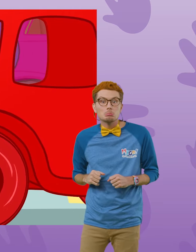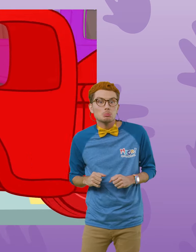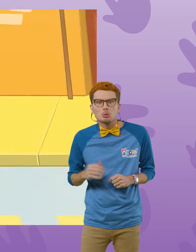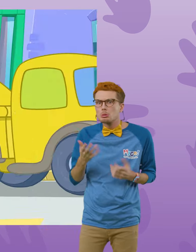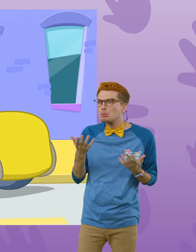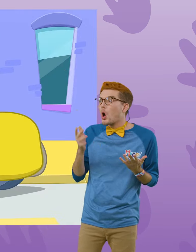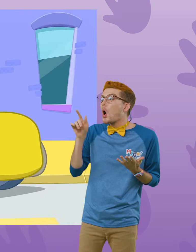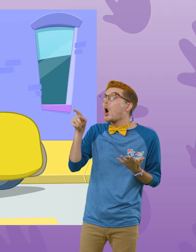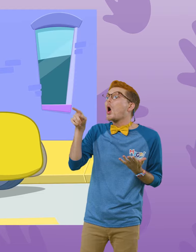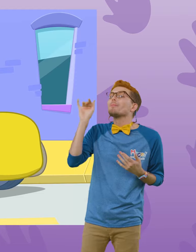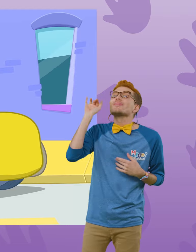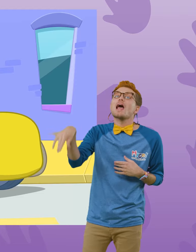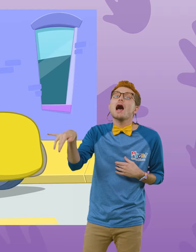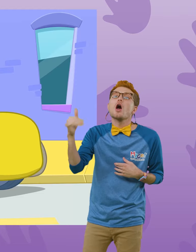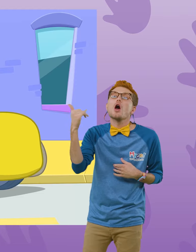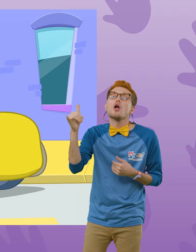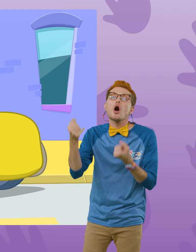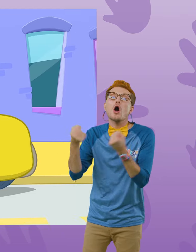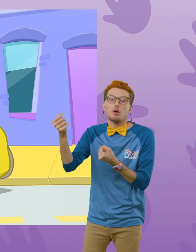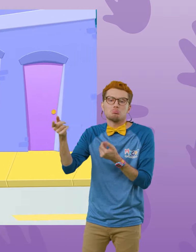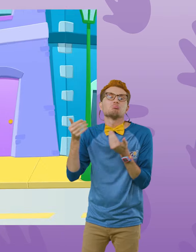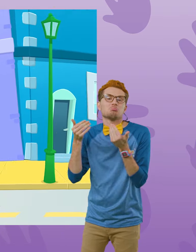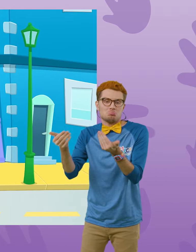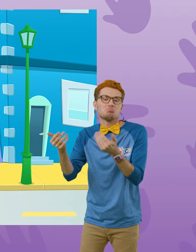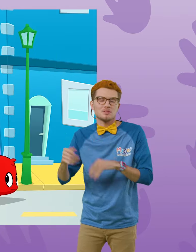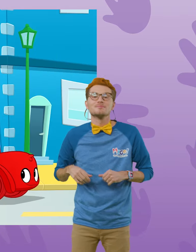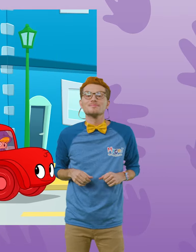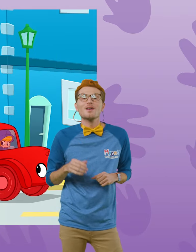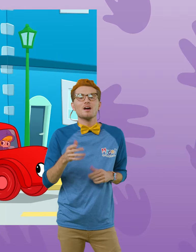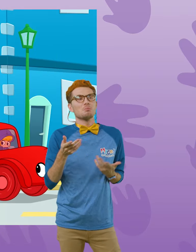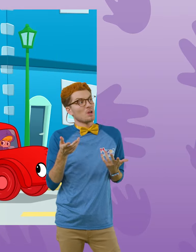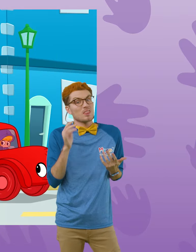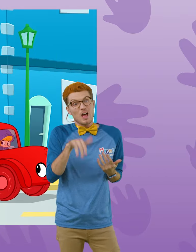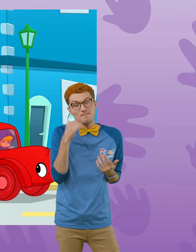Ha! Yellow tow truck! Oh, well, if that's what he wants.